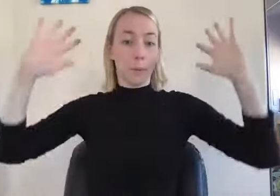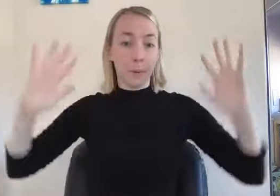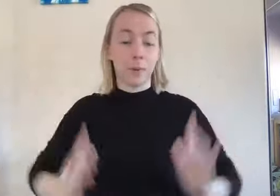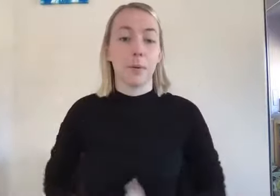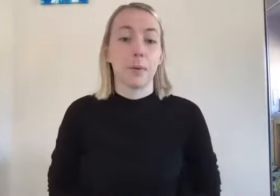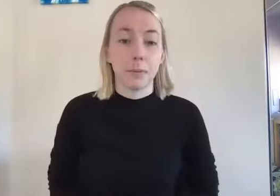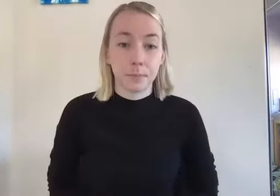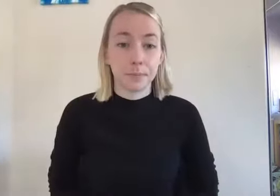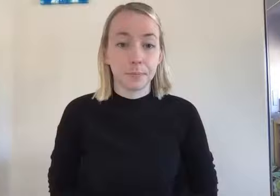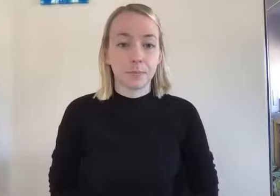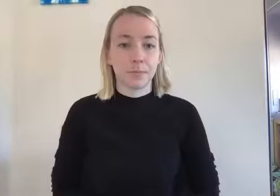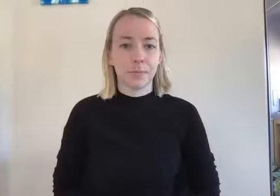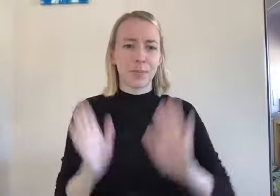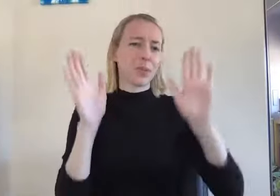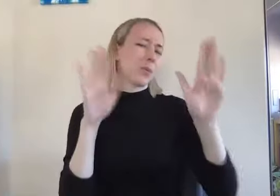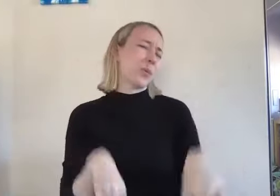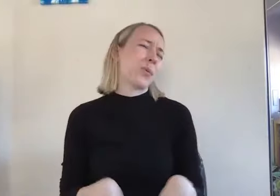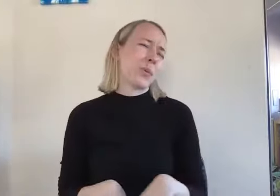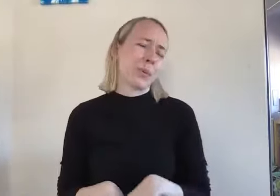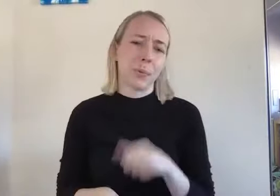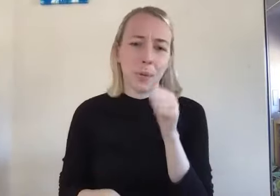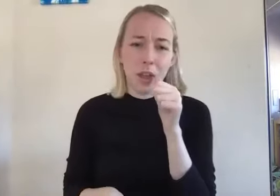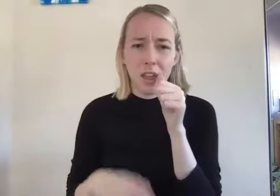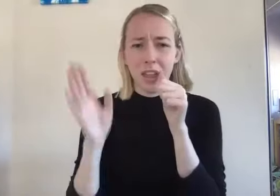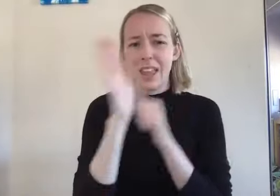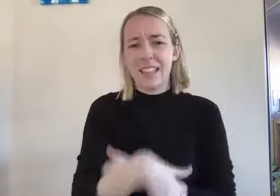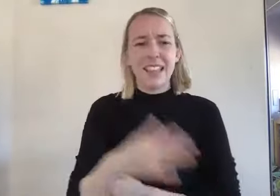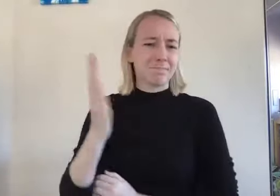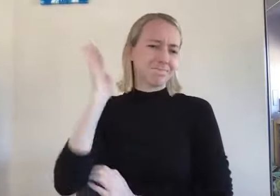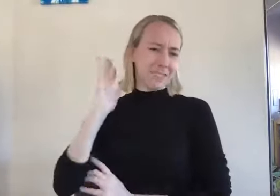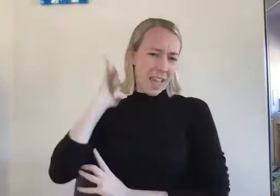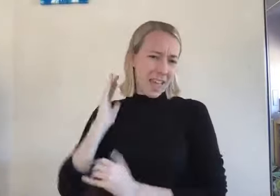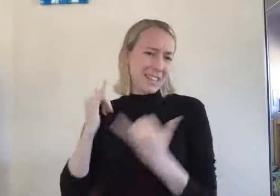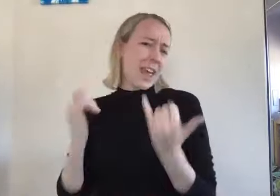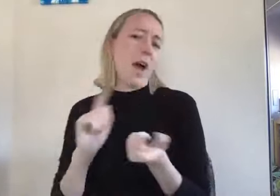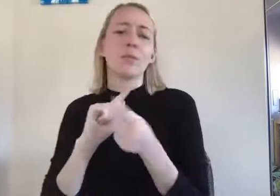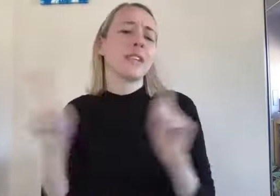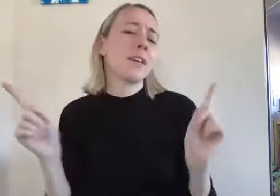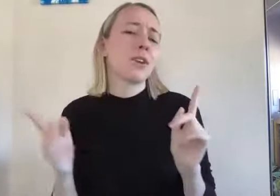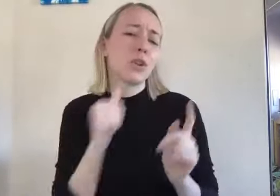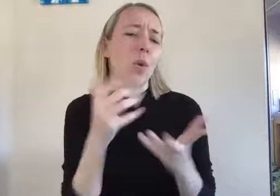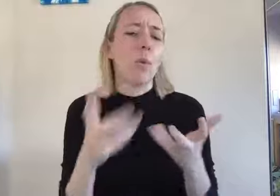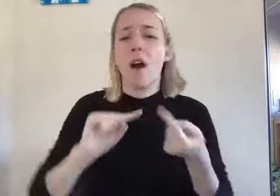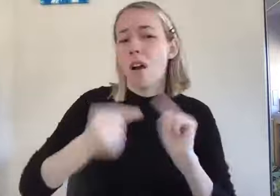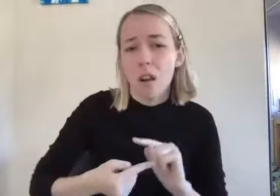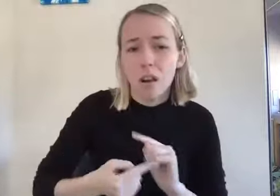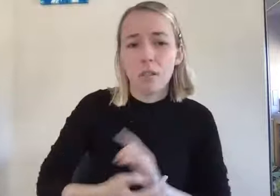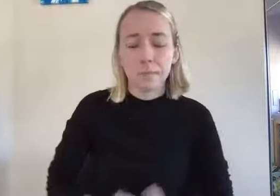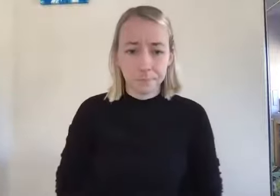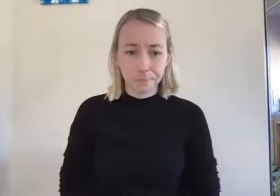your amends. Now, at home, people are saying, oh, don't worry about that. That was then, this is now. Some of those might hurt you, and you don't